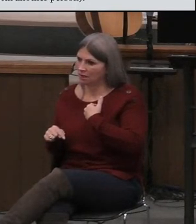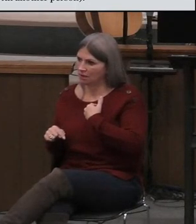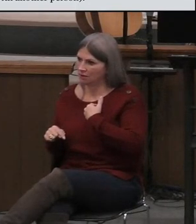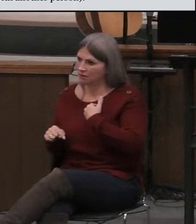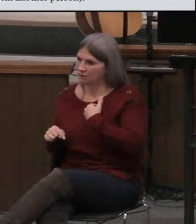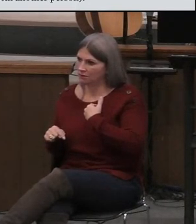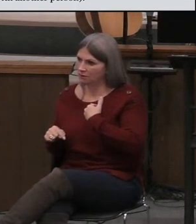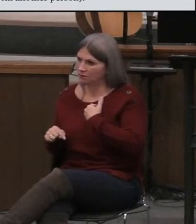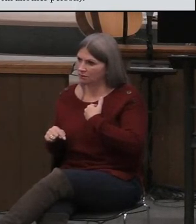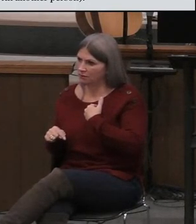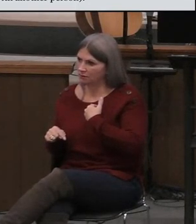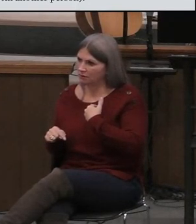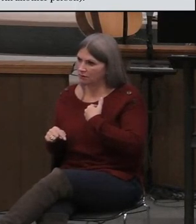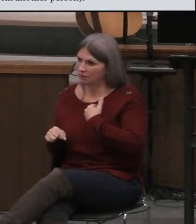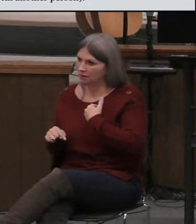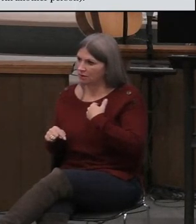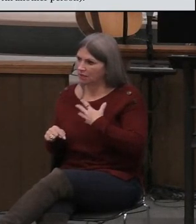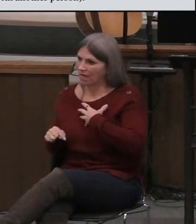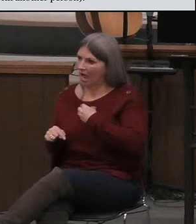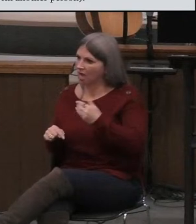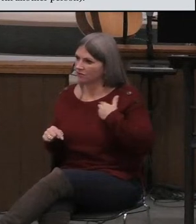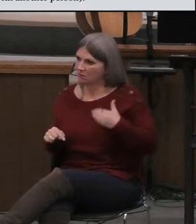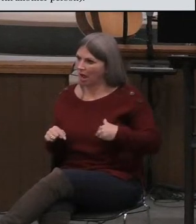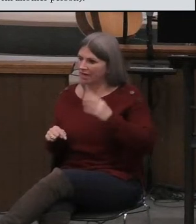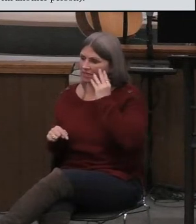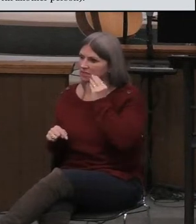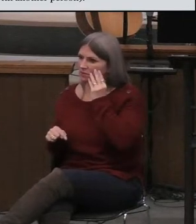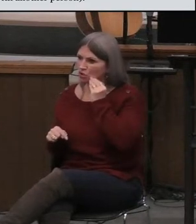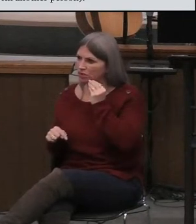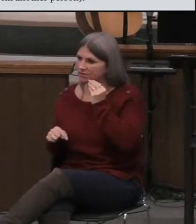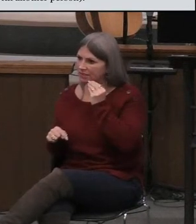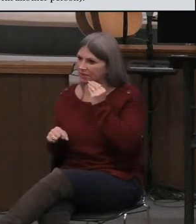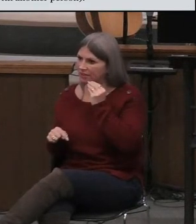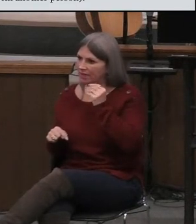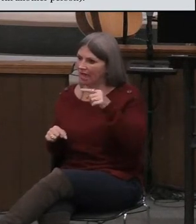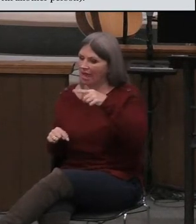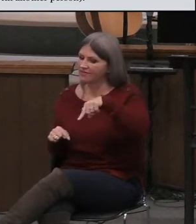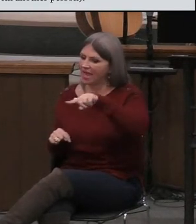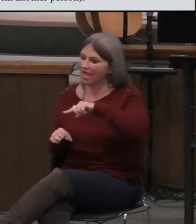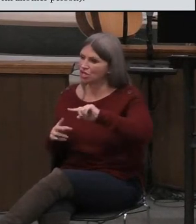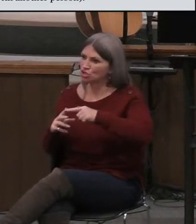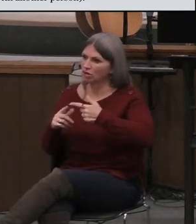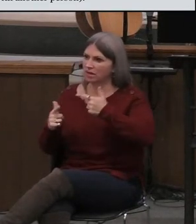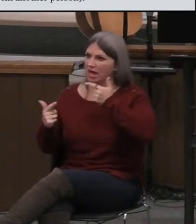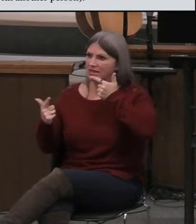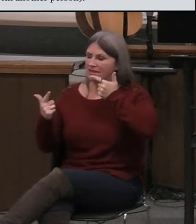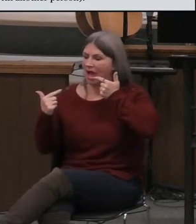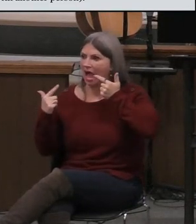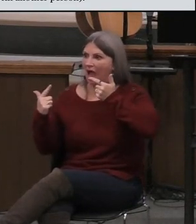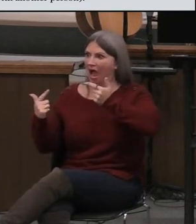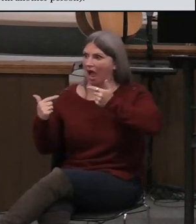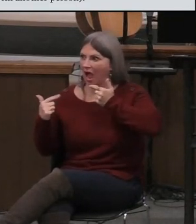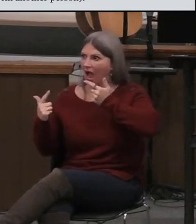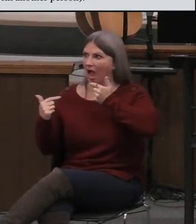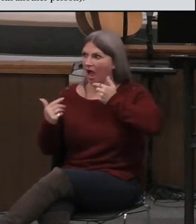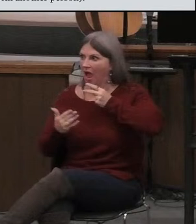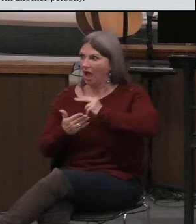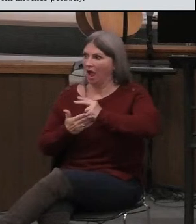not out of the body experience, but they started laughing uncontrollably, and that was part of